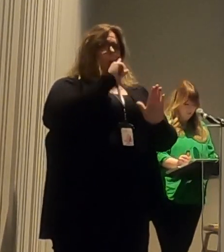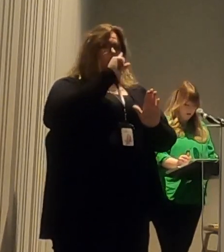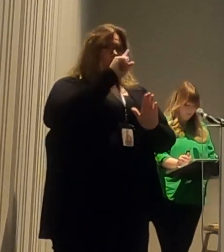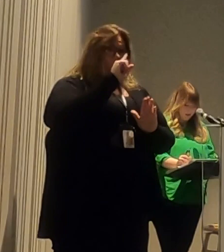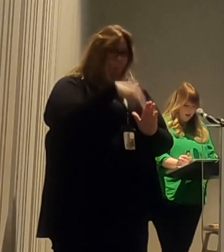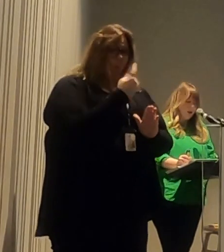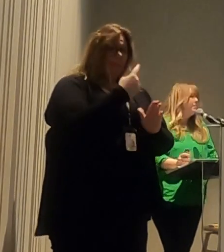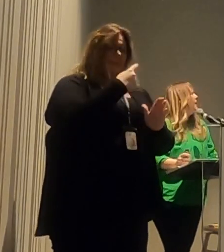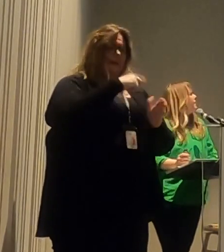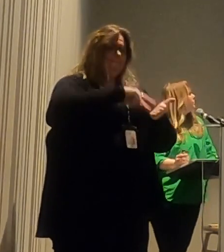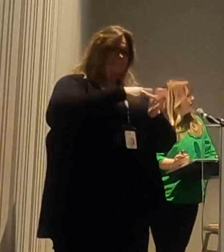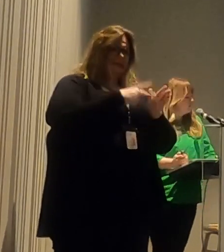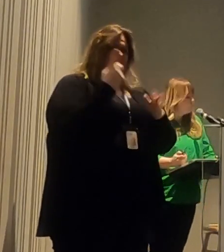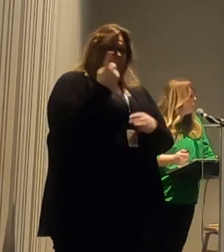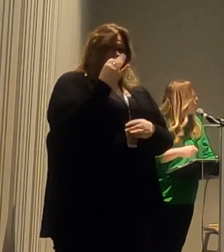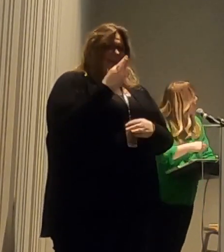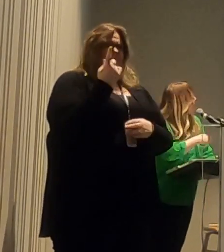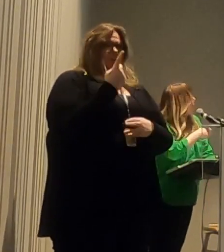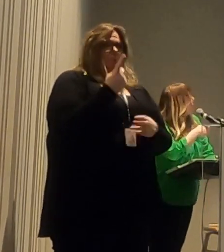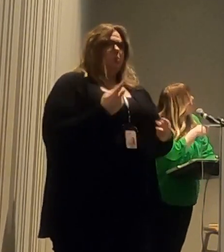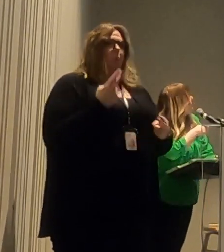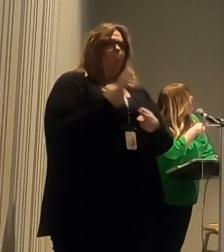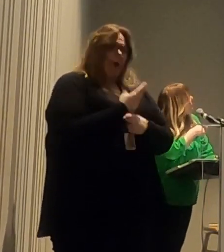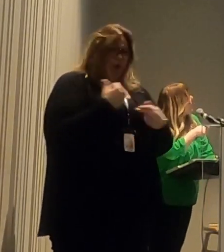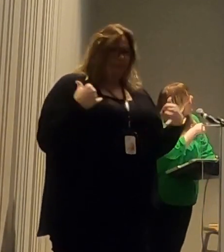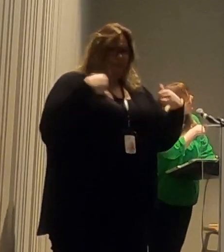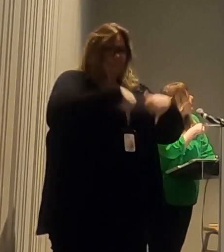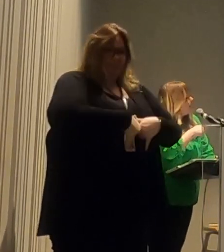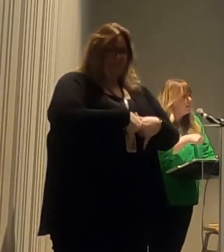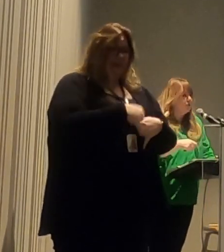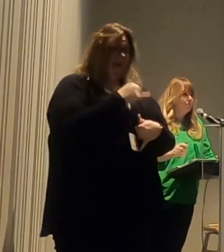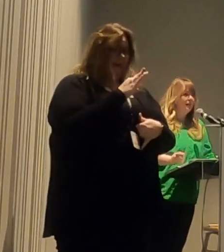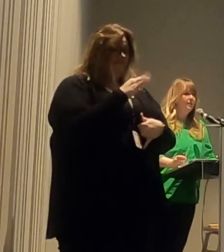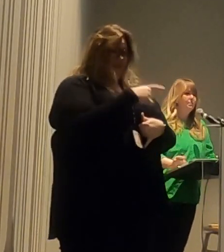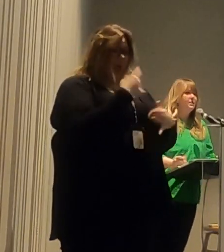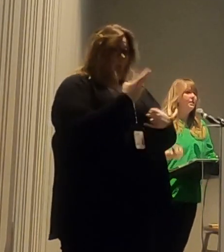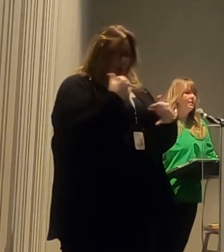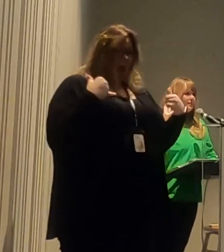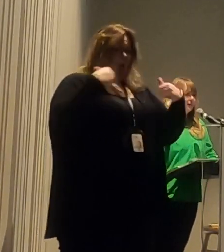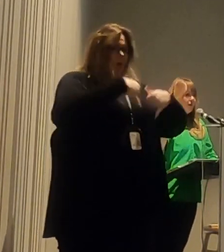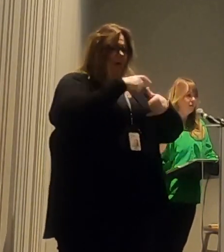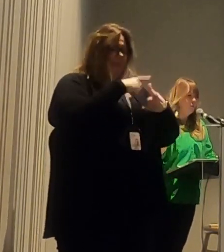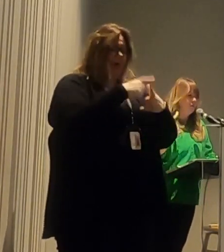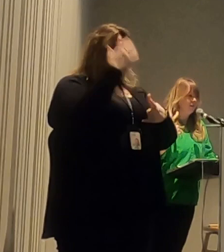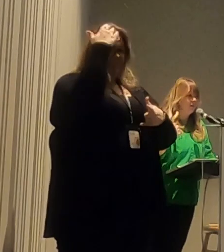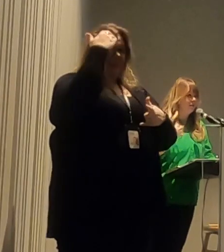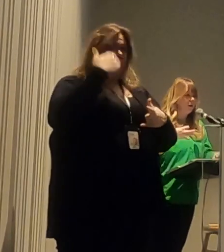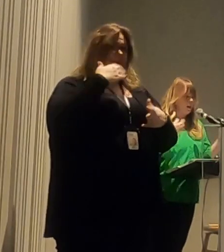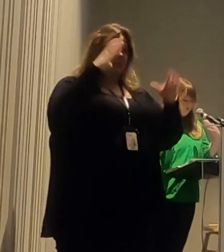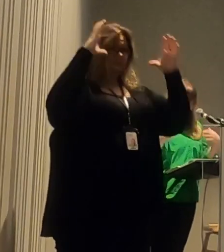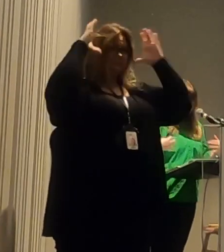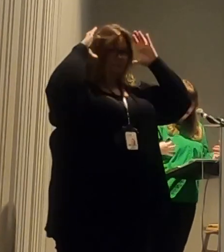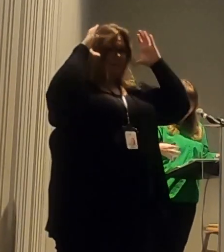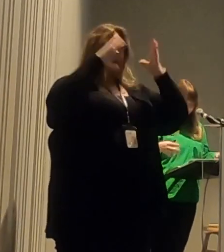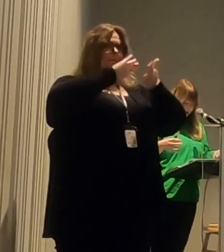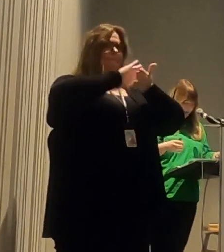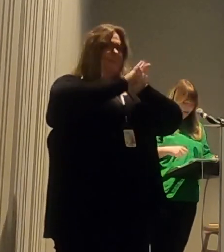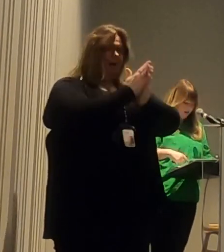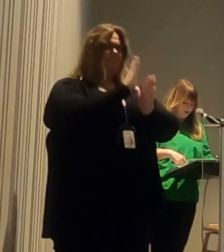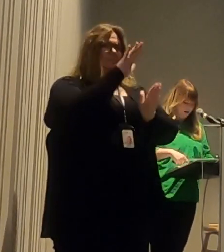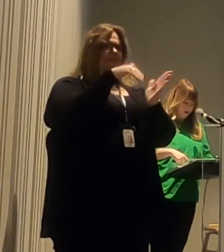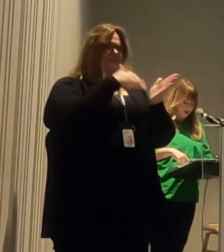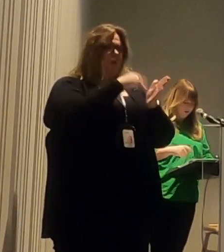by someone. Because when it is worn by someone, their head there becomes the center of the universe, of which all